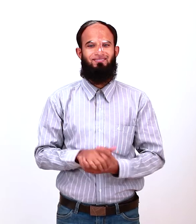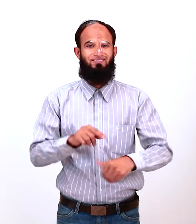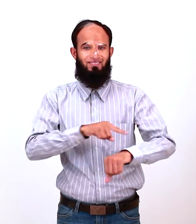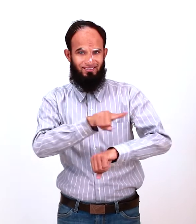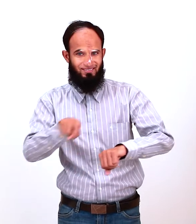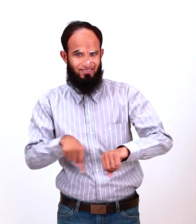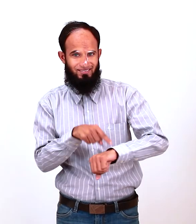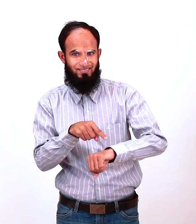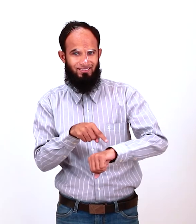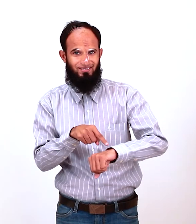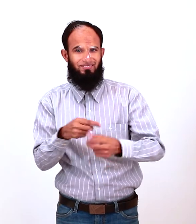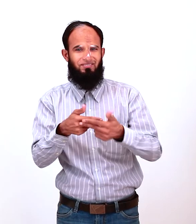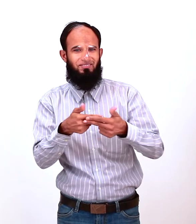Hours are too long.